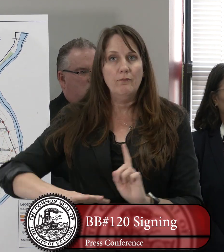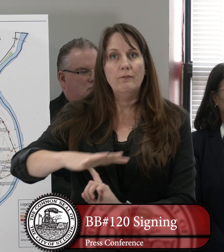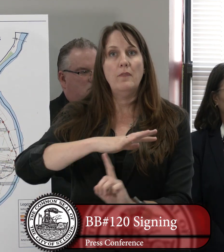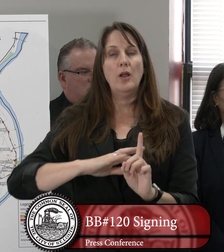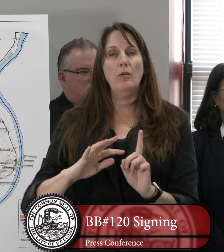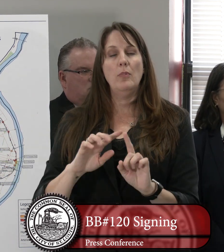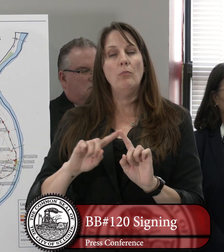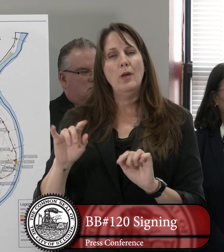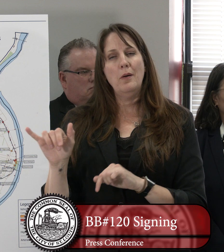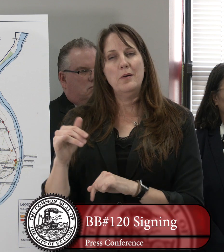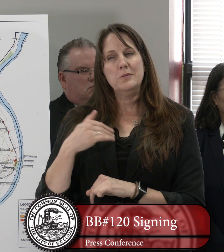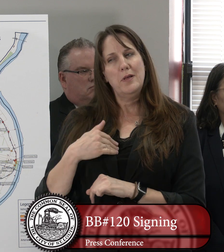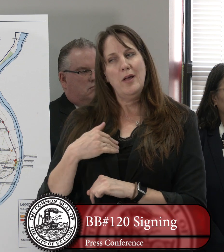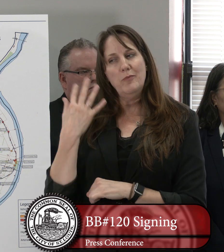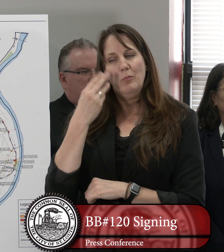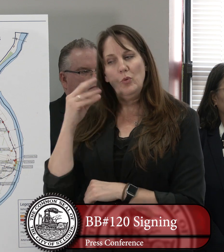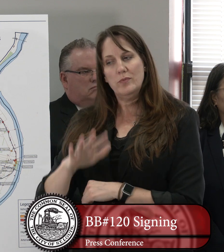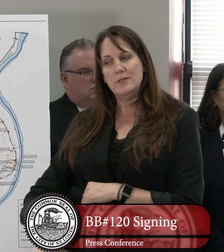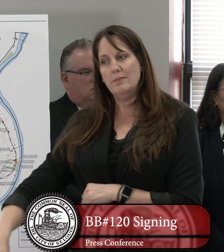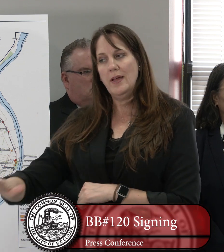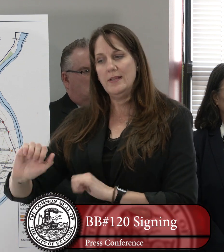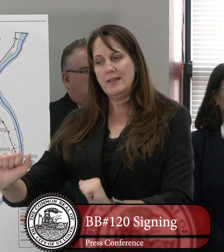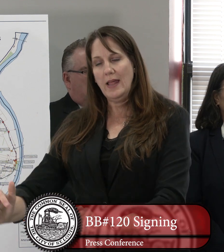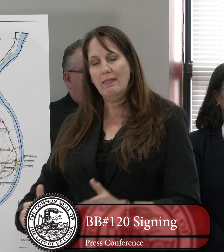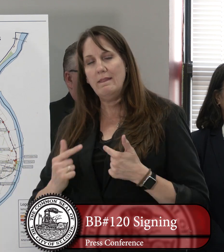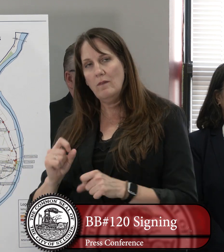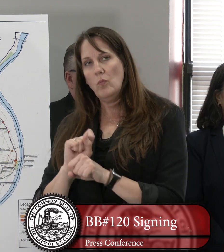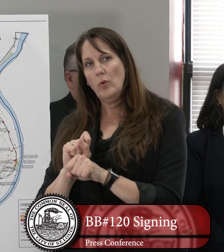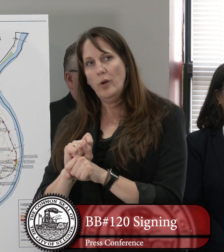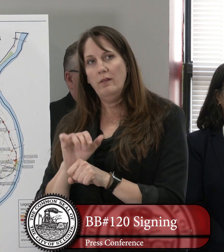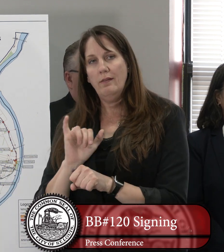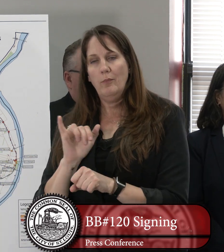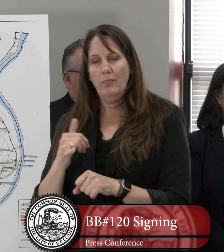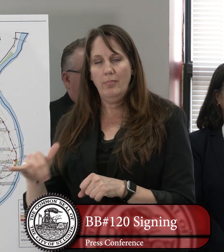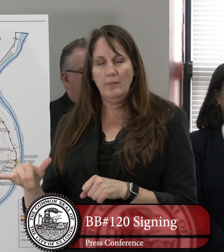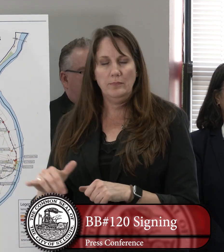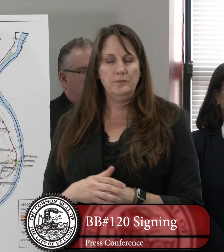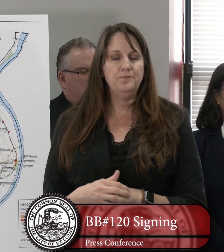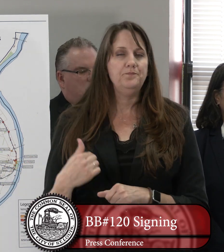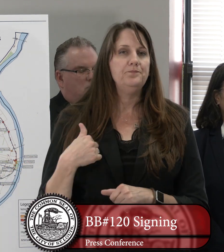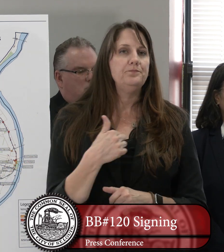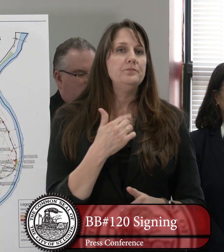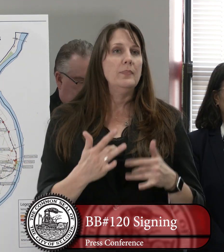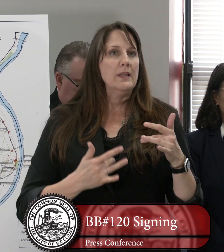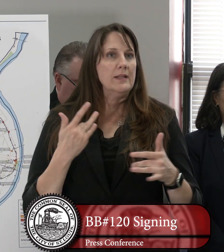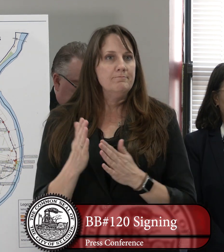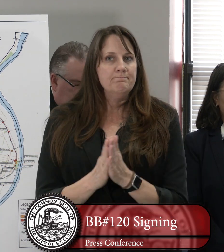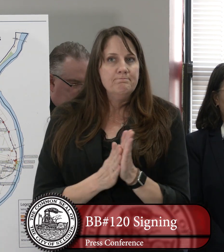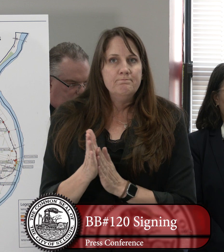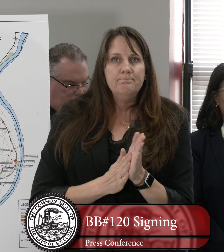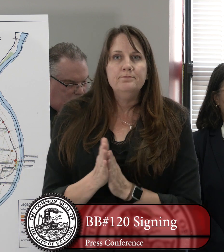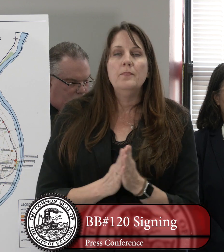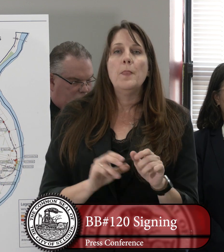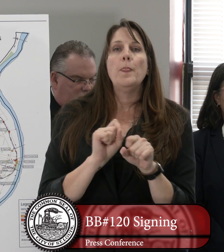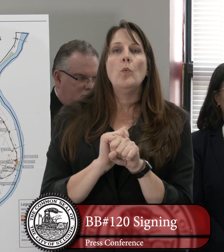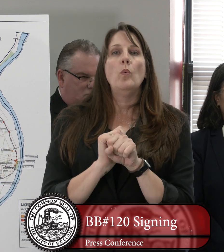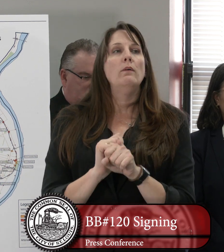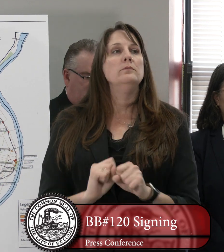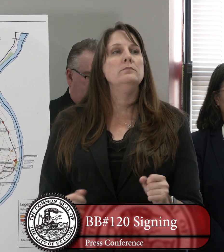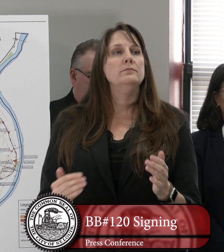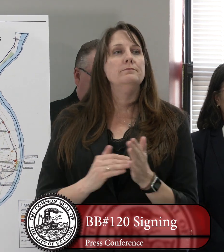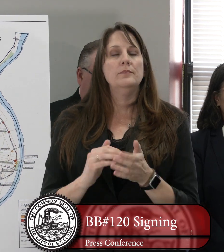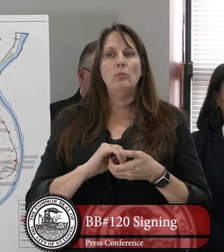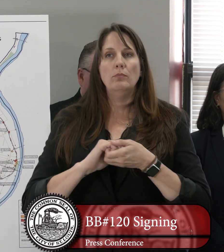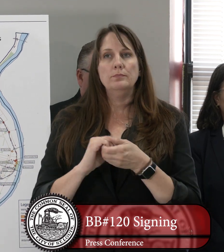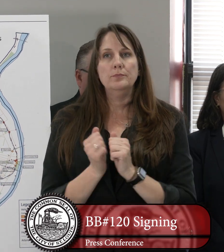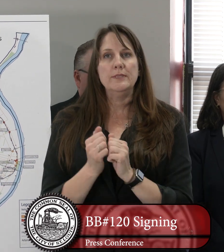also have beautiful spaces to live, work, and play. So we are excited to work, again, in partnership with the city